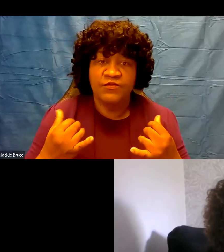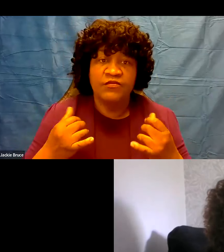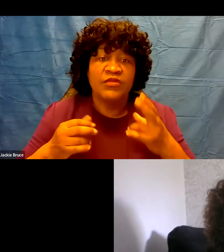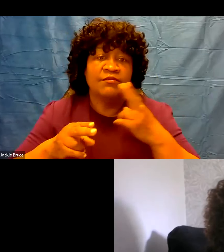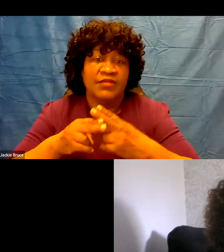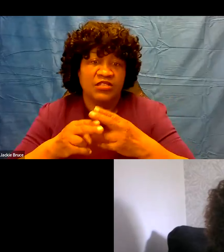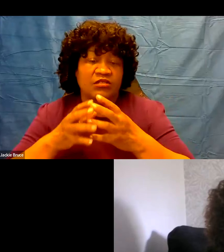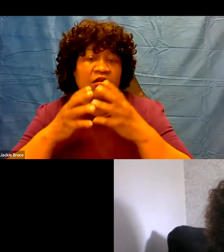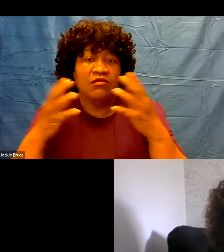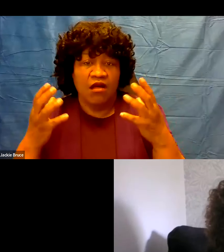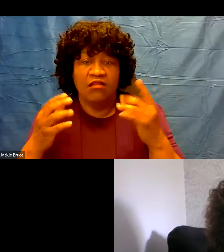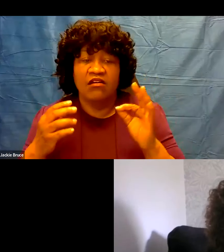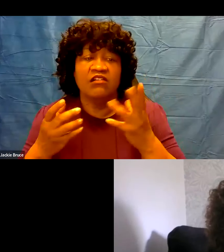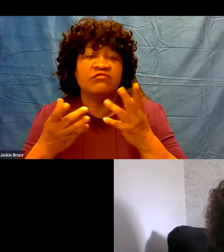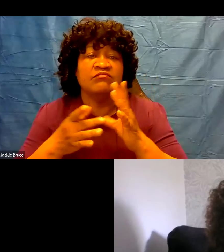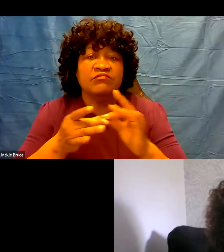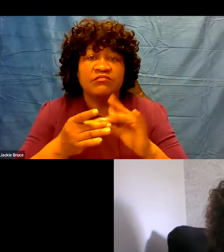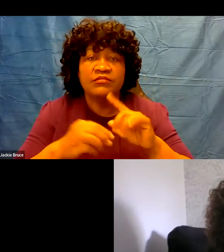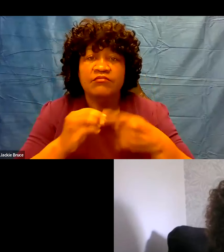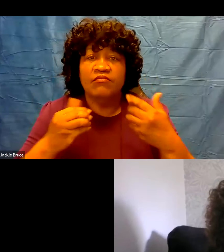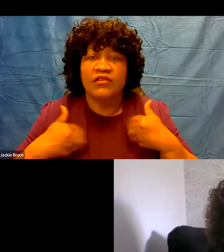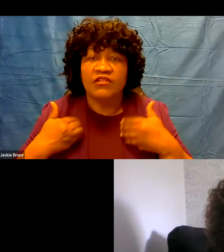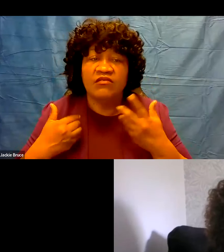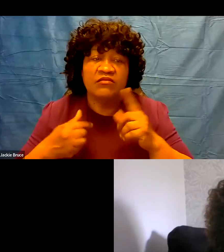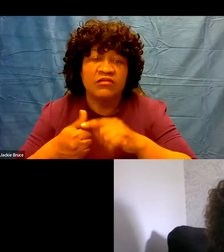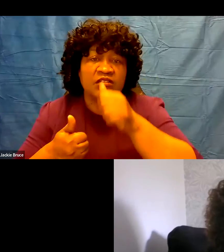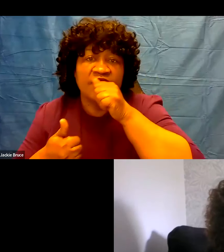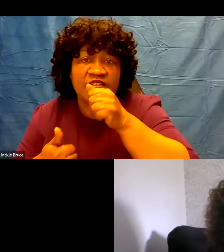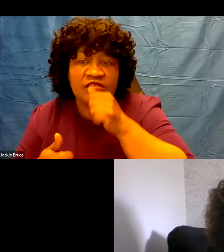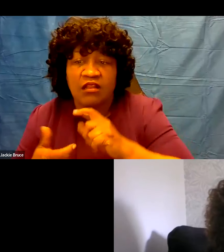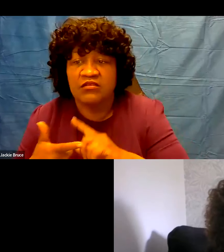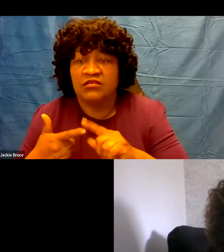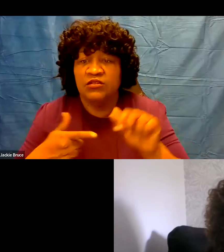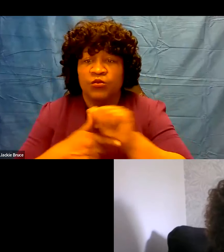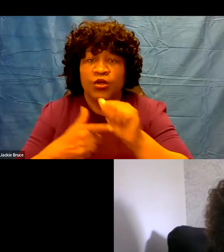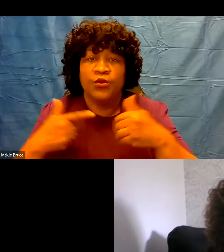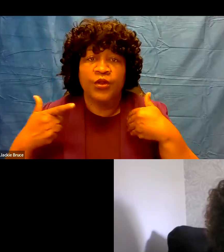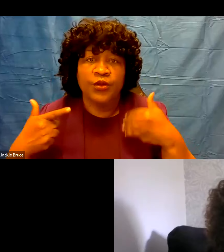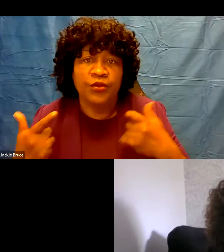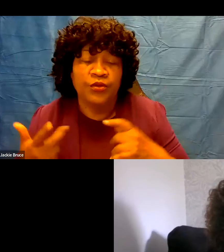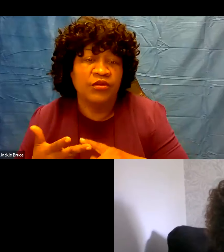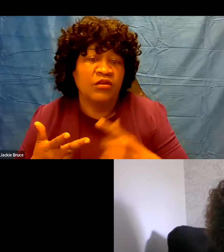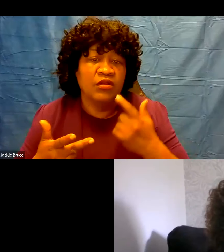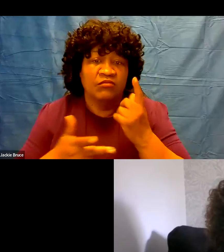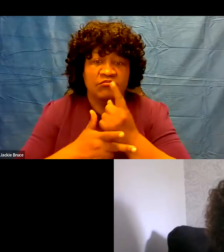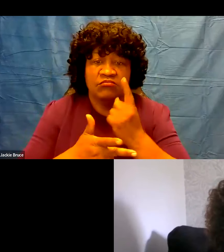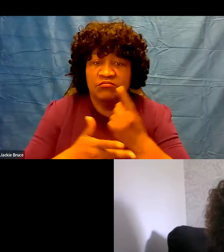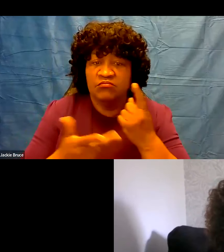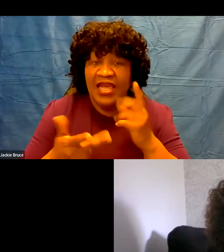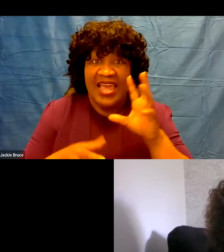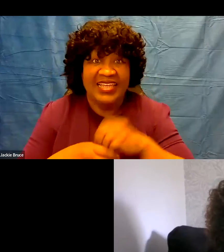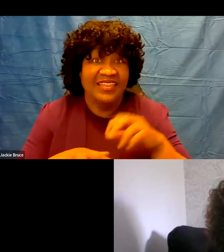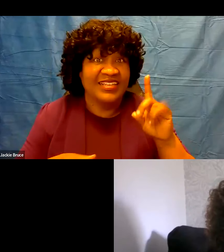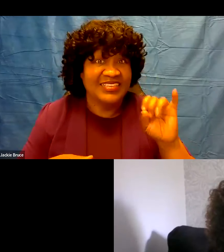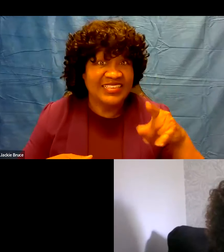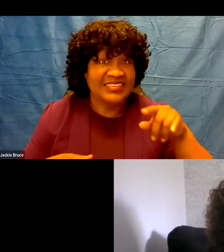mentions a lot of caveats for youth around youth confidentiality, working with youth, being developmentally appropriate. And then in the dispatch